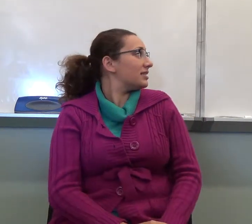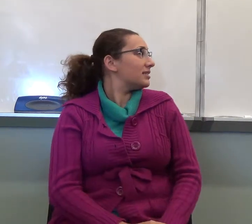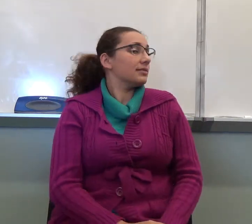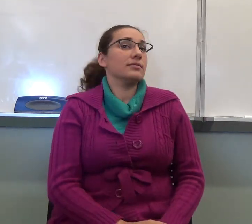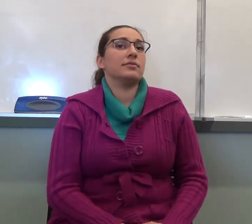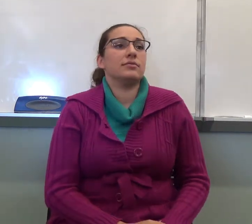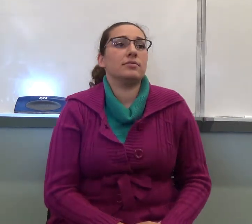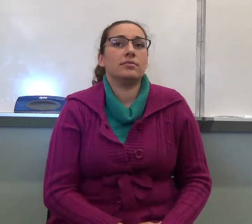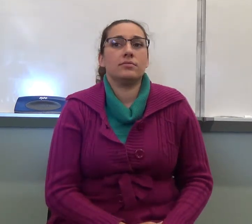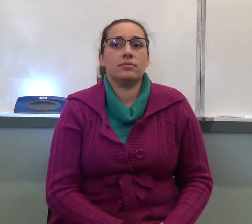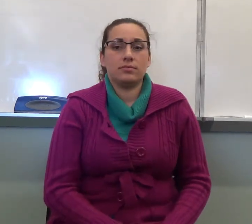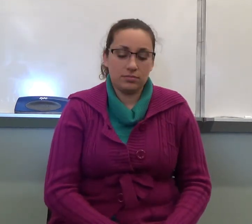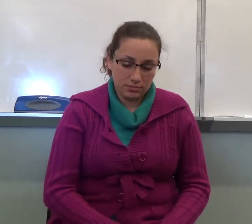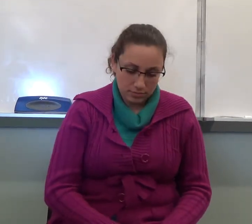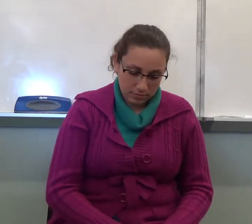Okay.